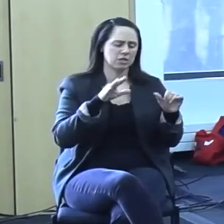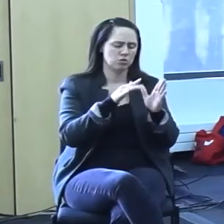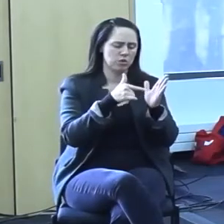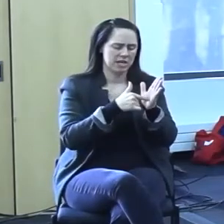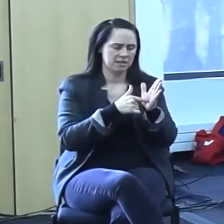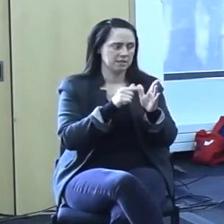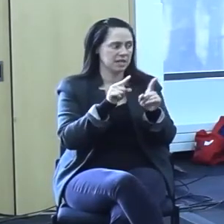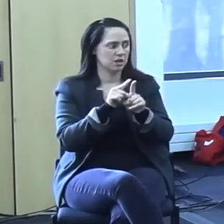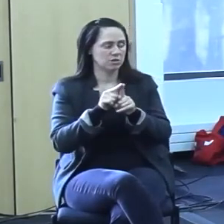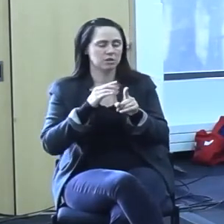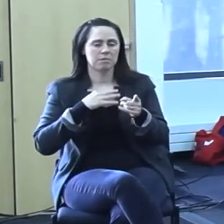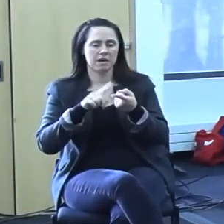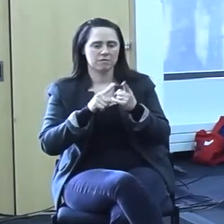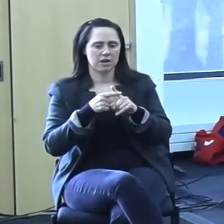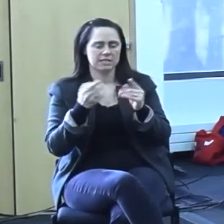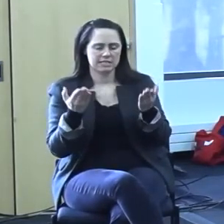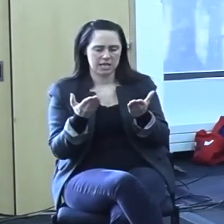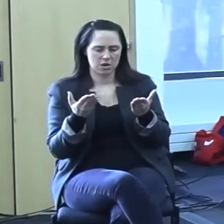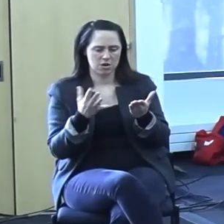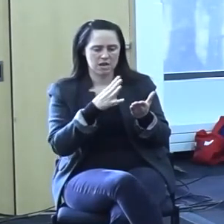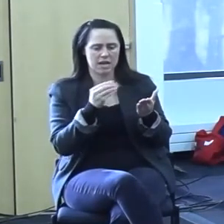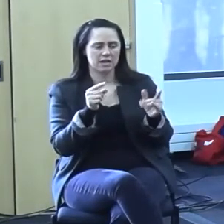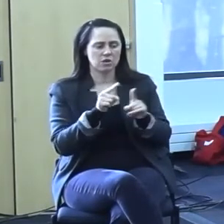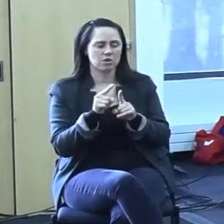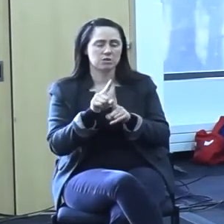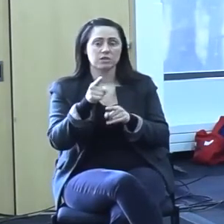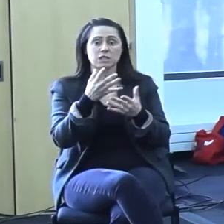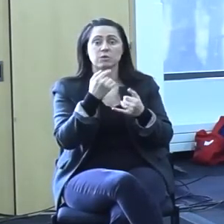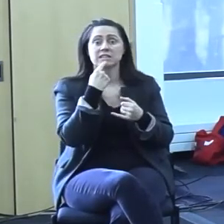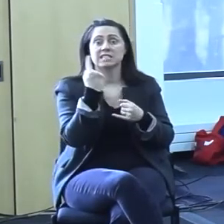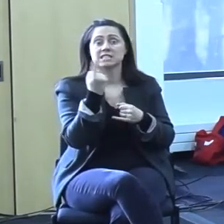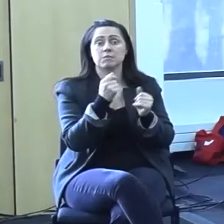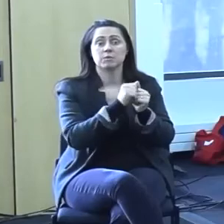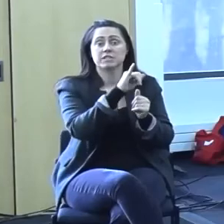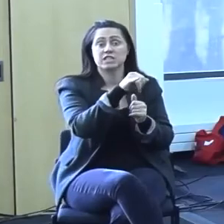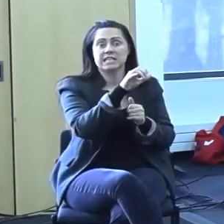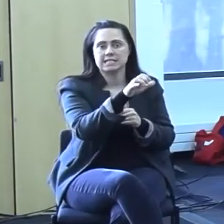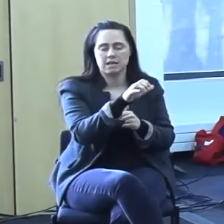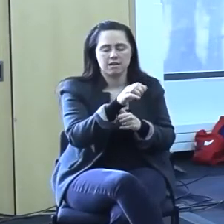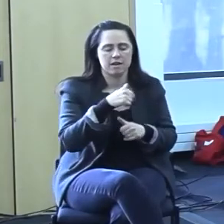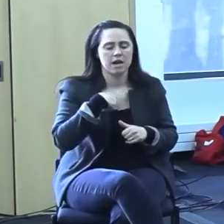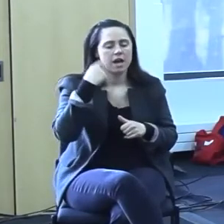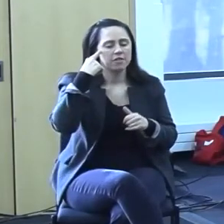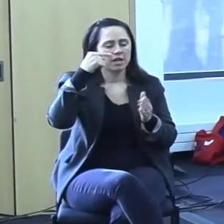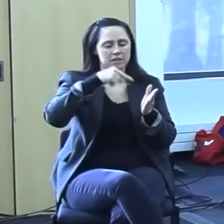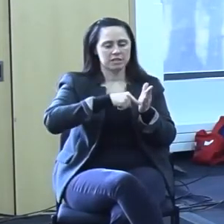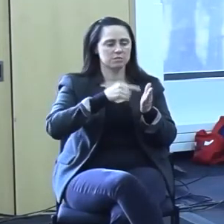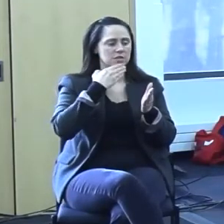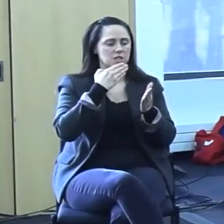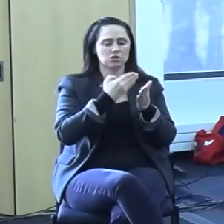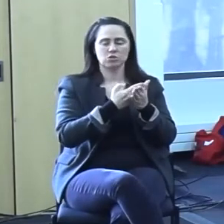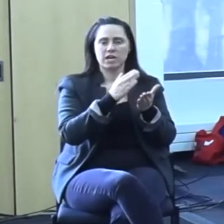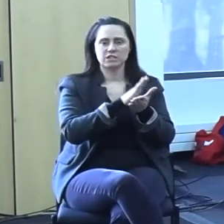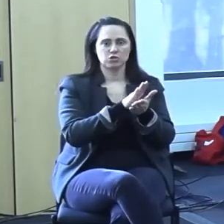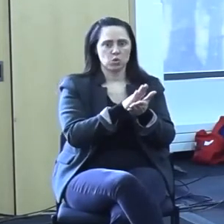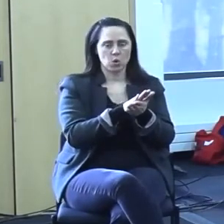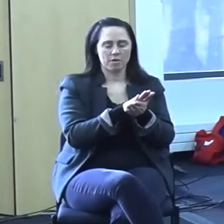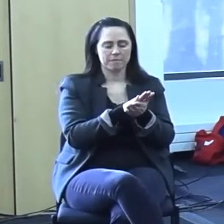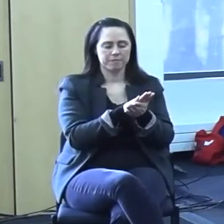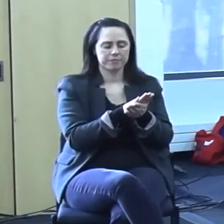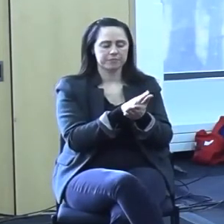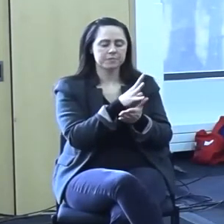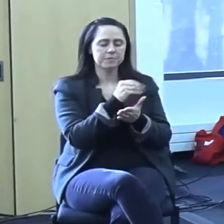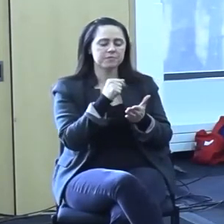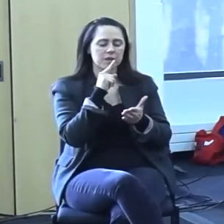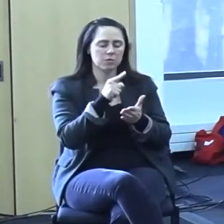well as my friends as well here. And I want to just say something with JJC, I think this has been such a great school.